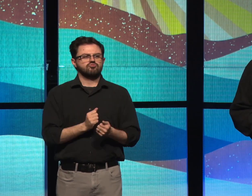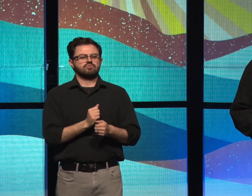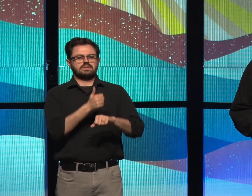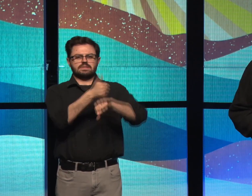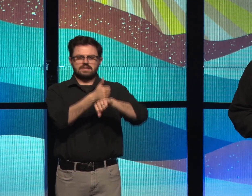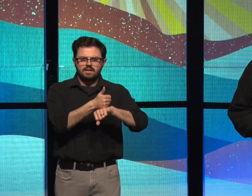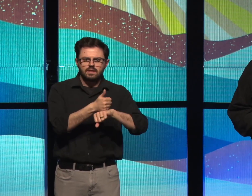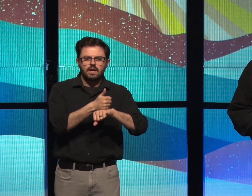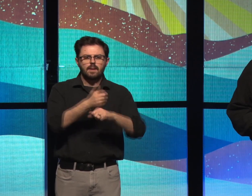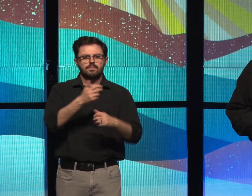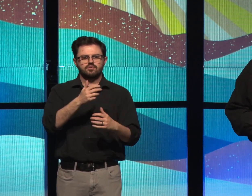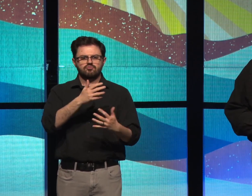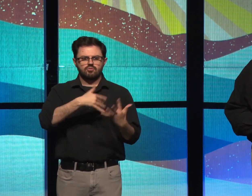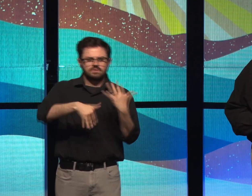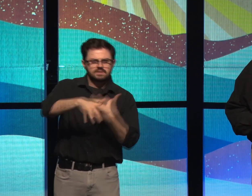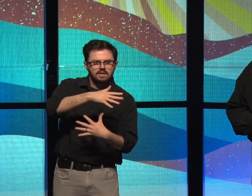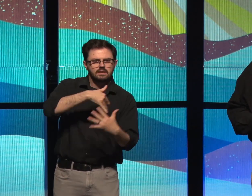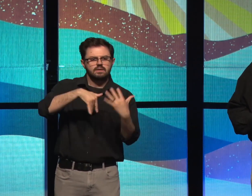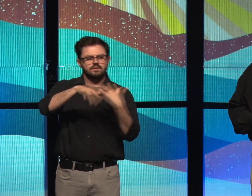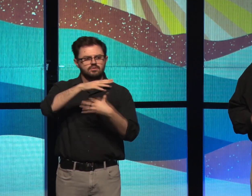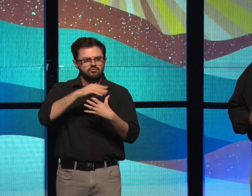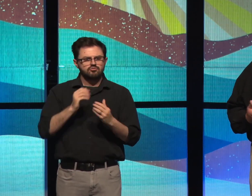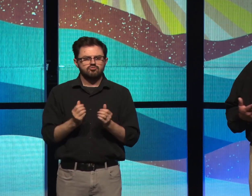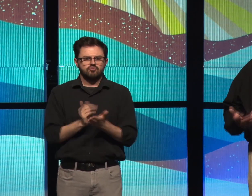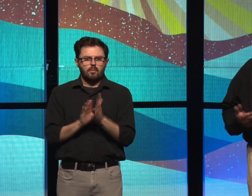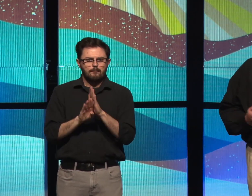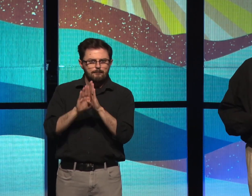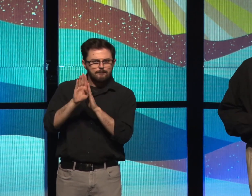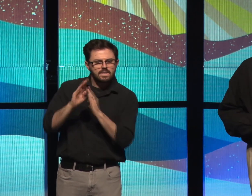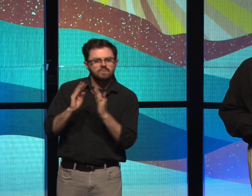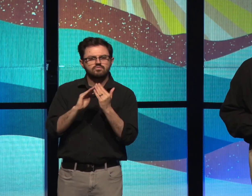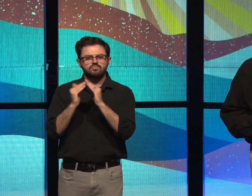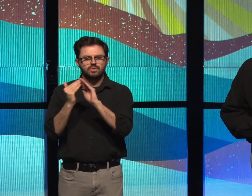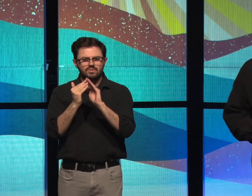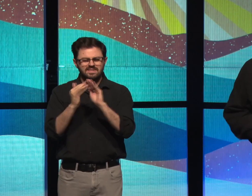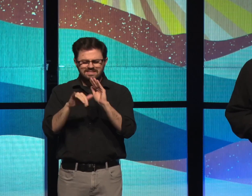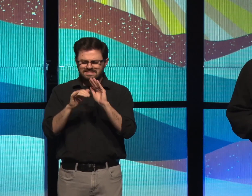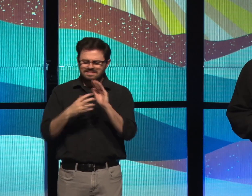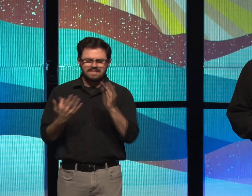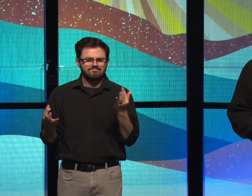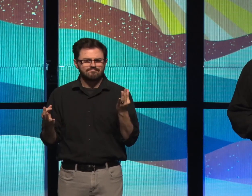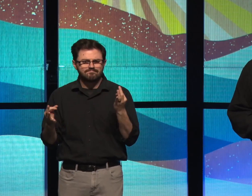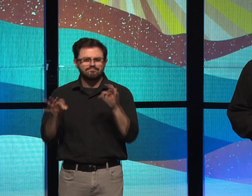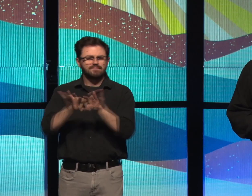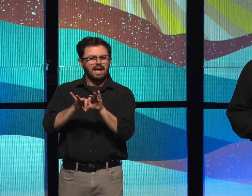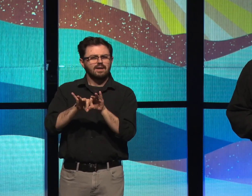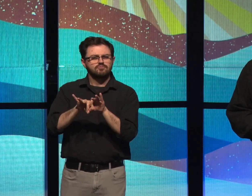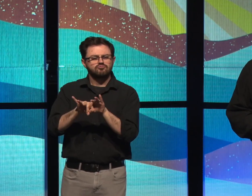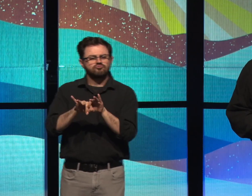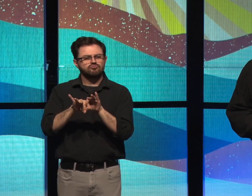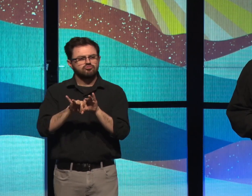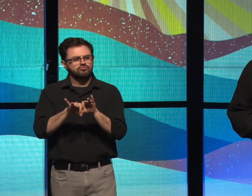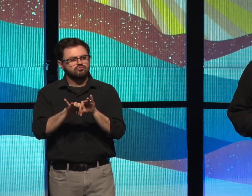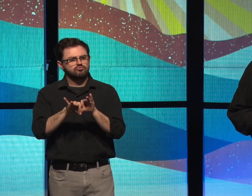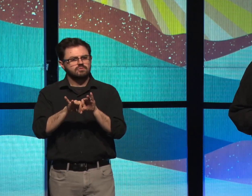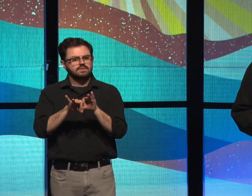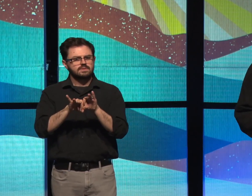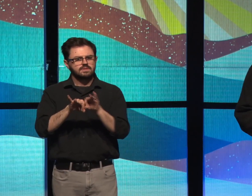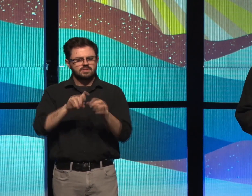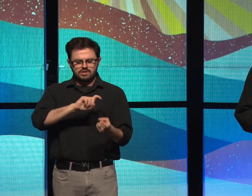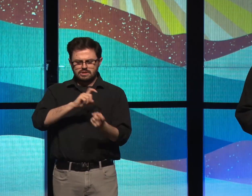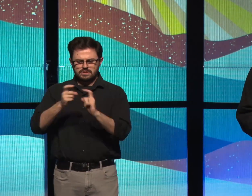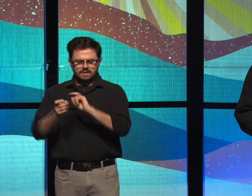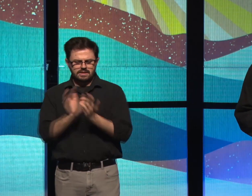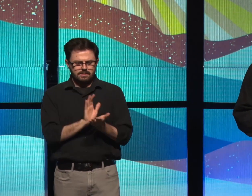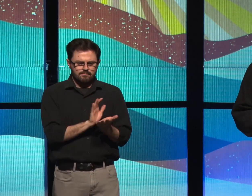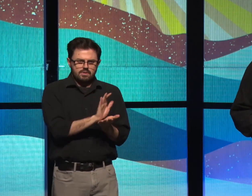crucial for combating the social isolation and marginalization that perpetuate poverty. The